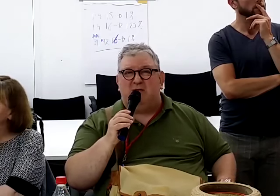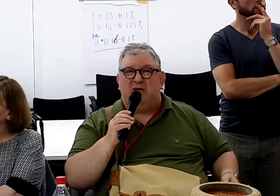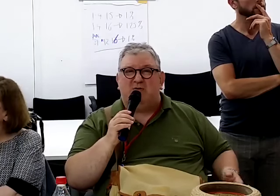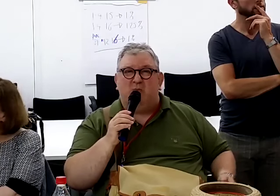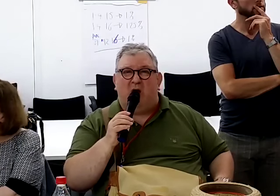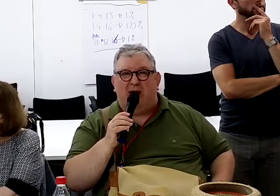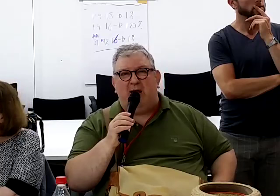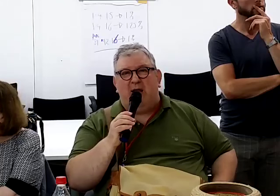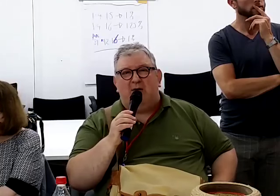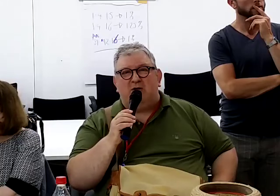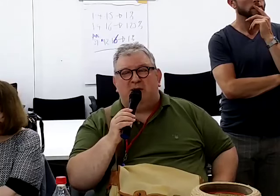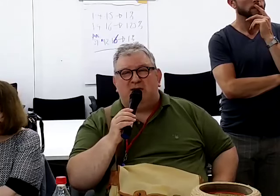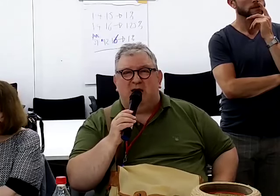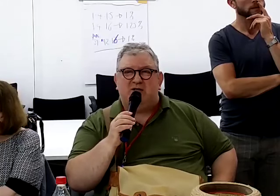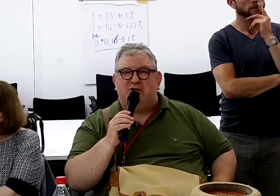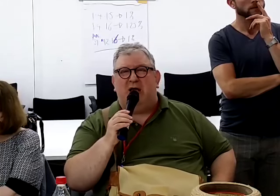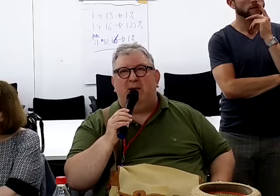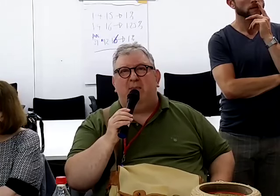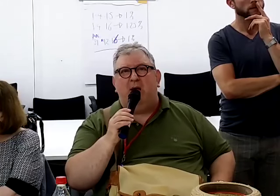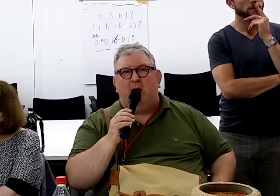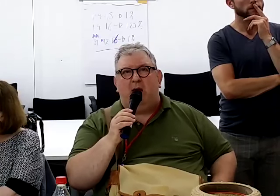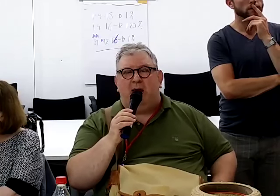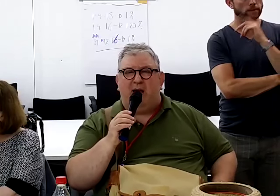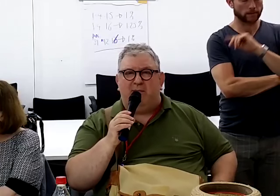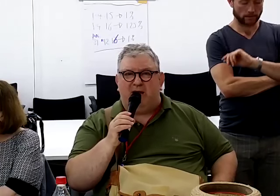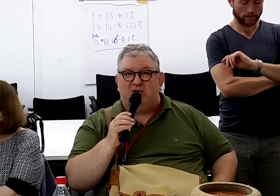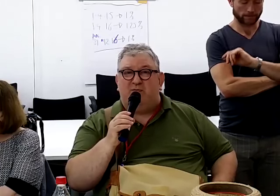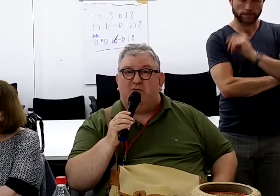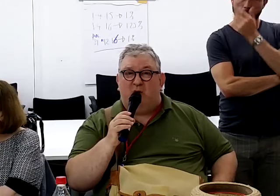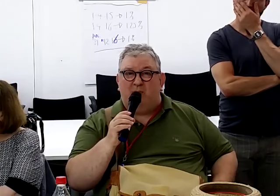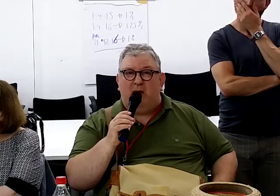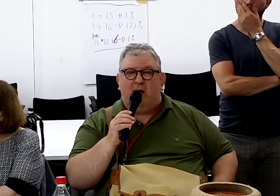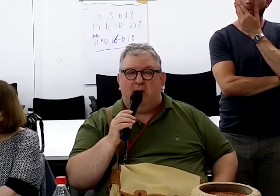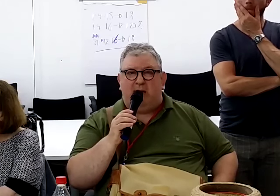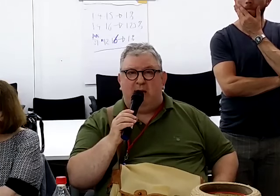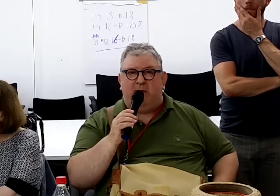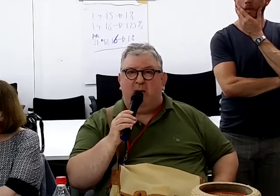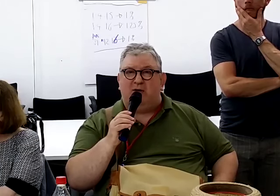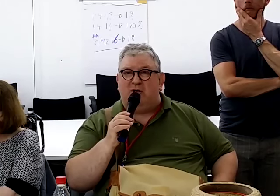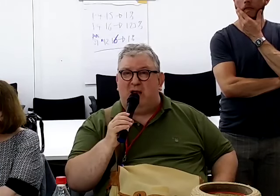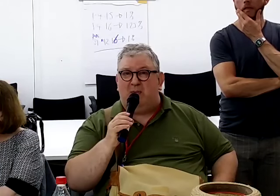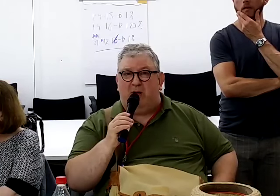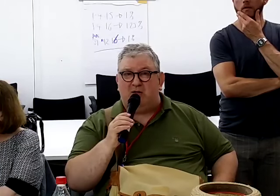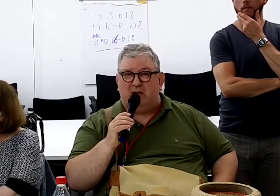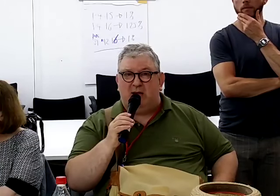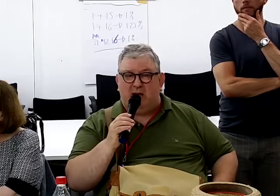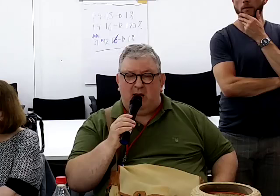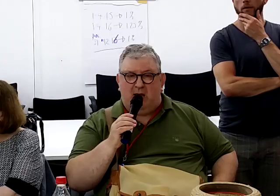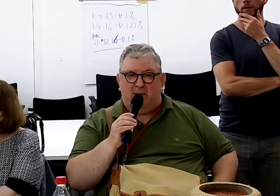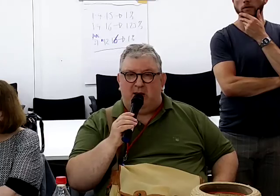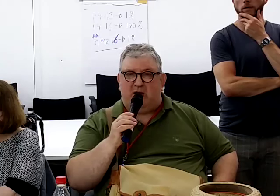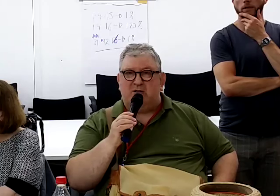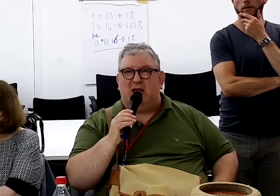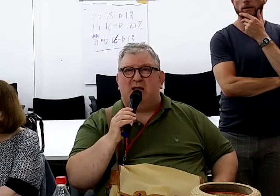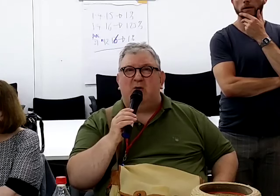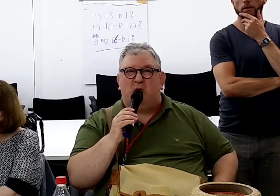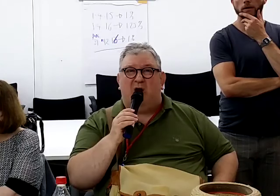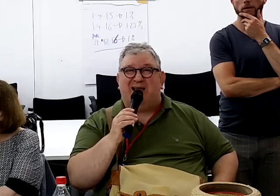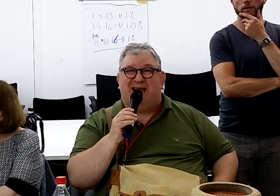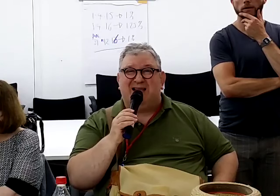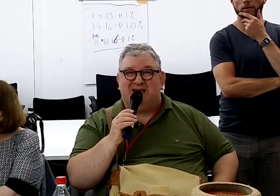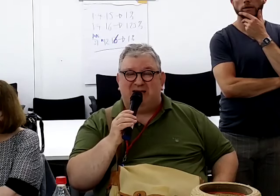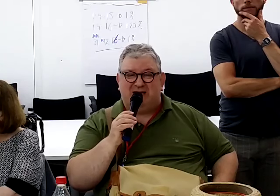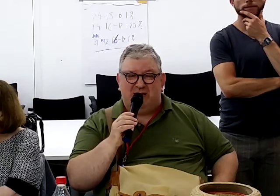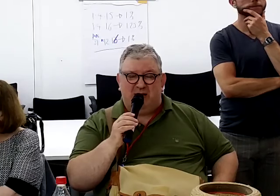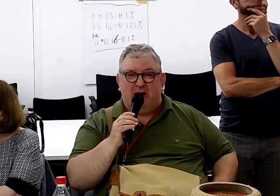And I think this is the reason why there's been such an outrage from the Parliamentary Labour Party, because they